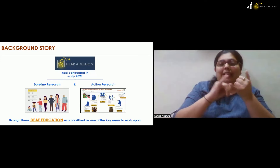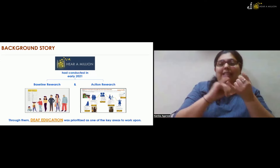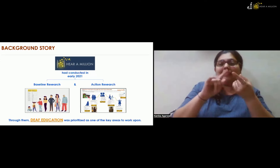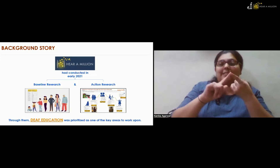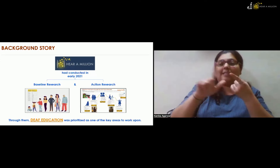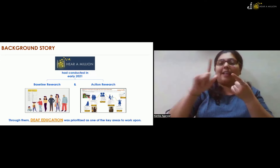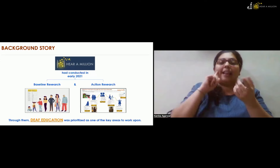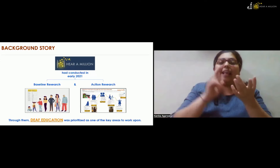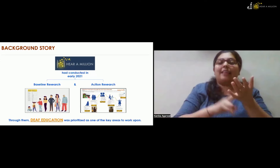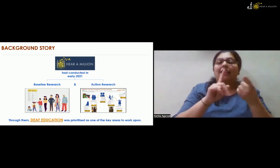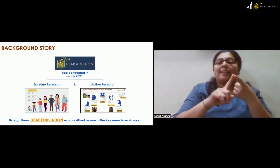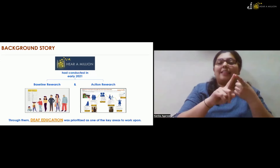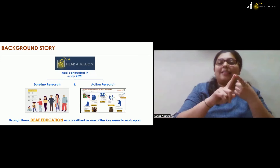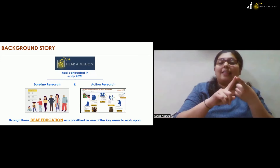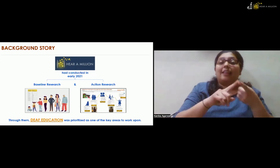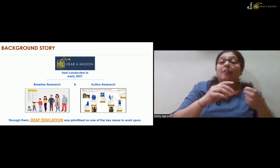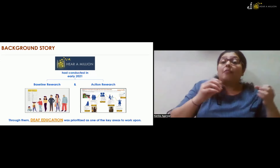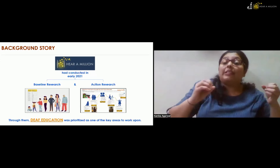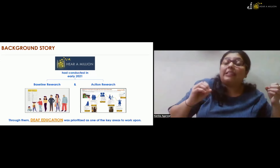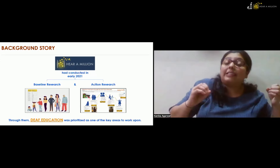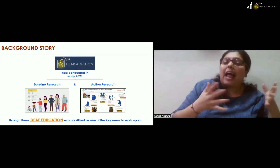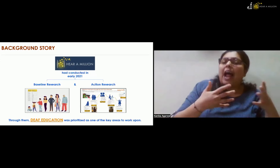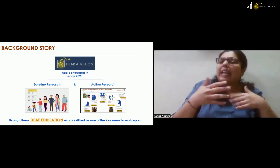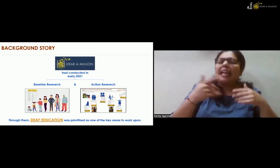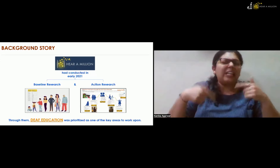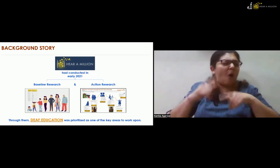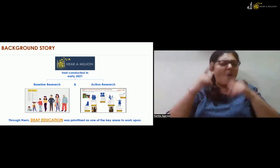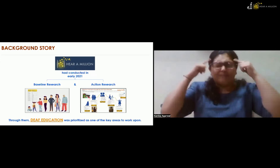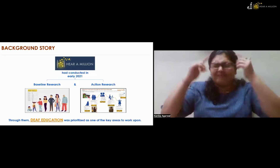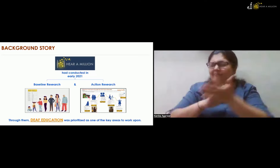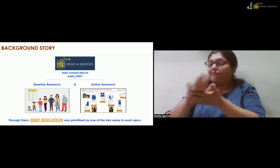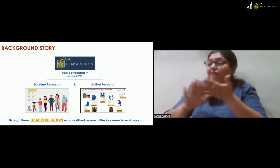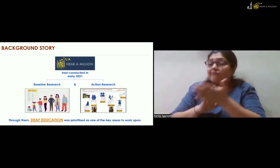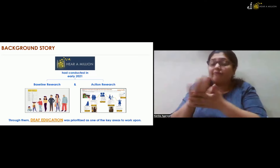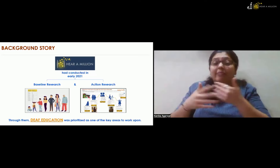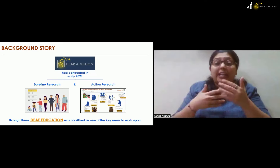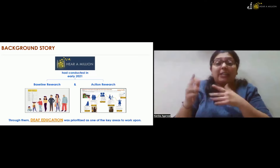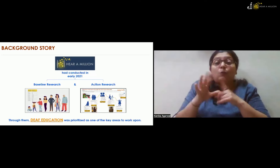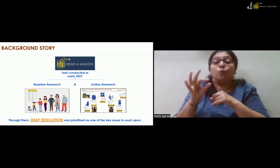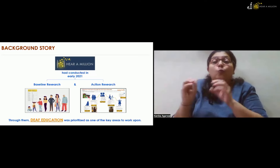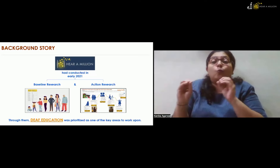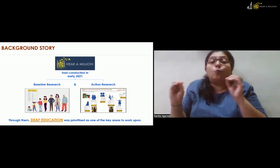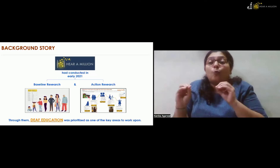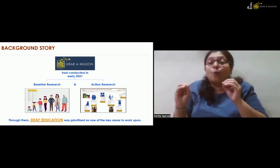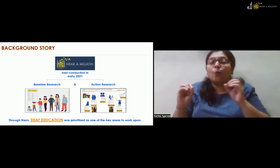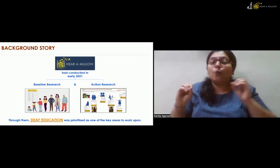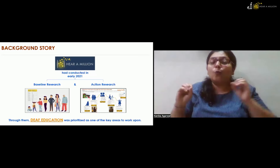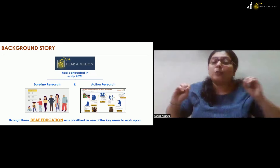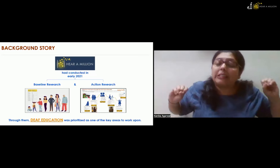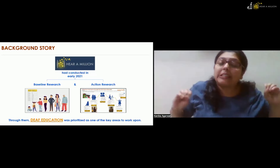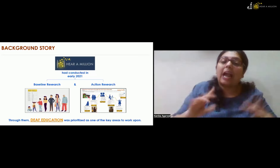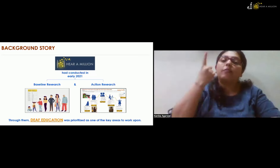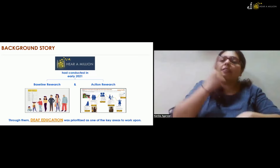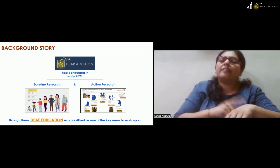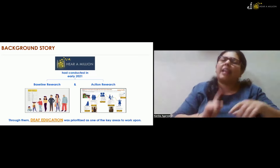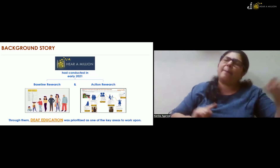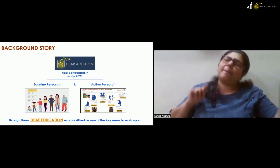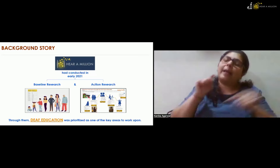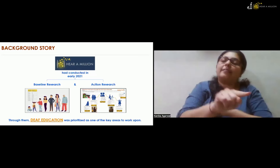education. So, we conducted a survey early on to find do a baseline research,